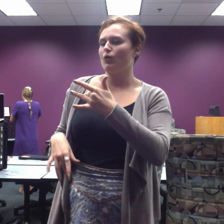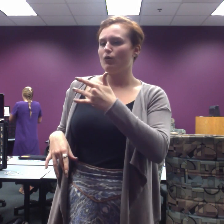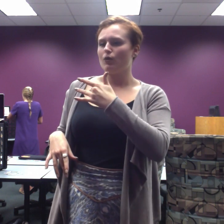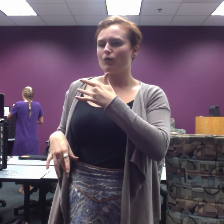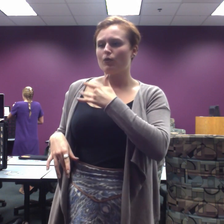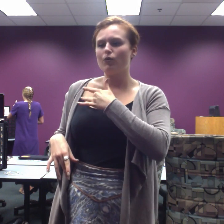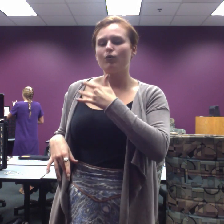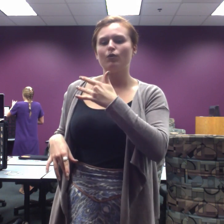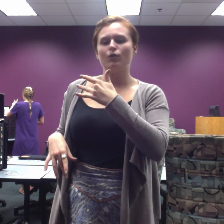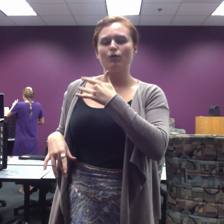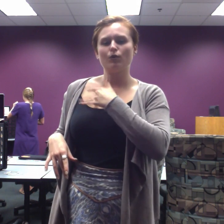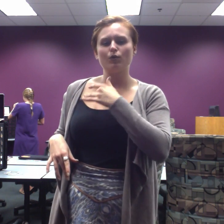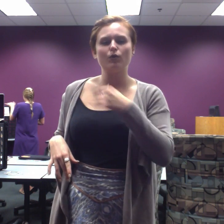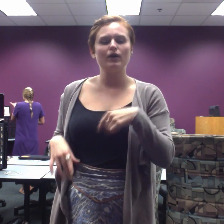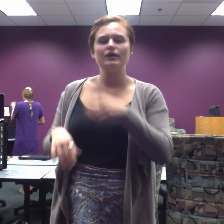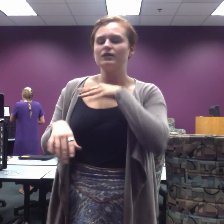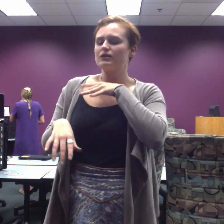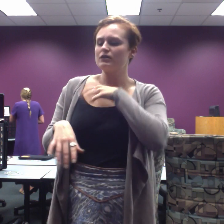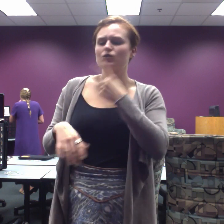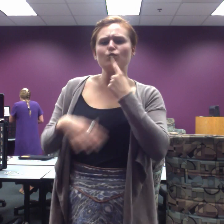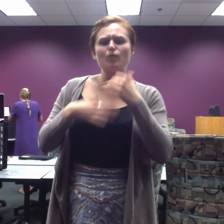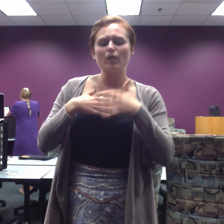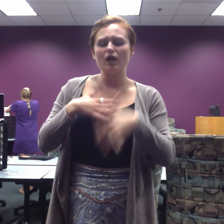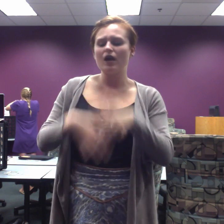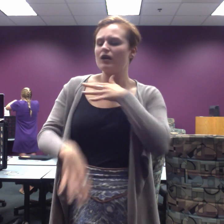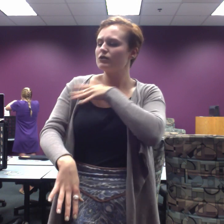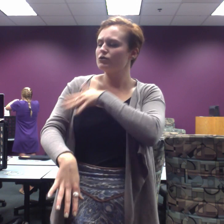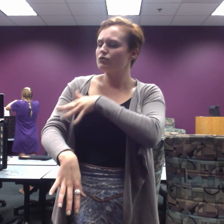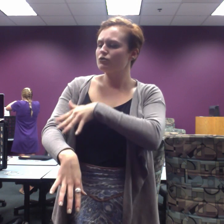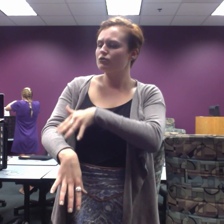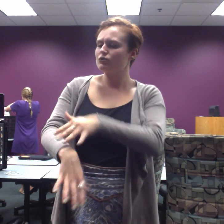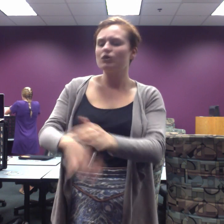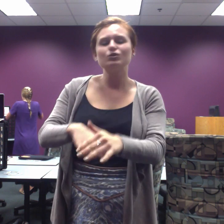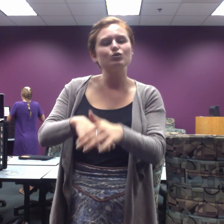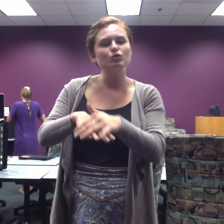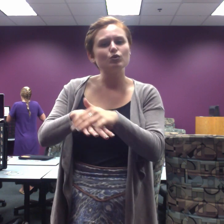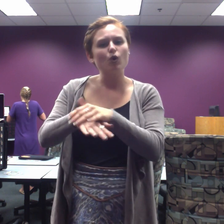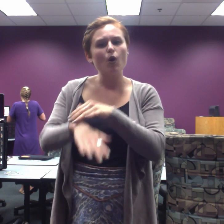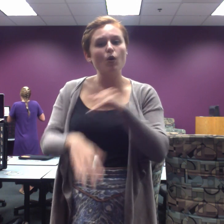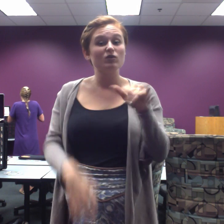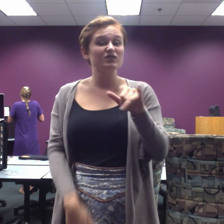a faucet. So the heart is very special in that it has